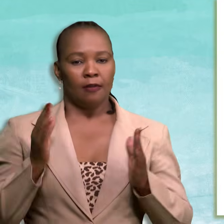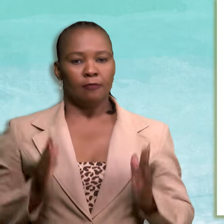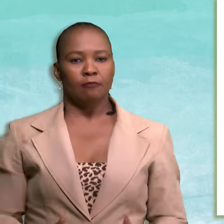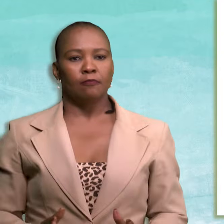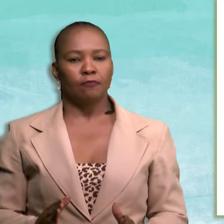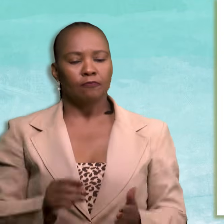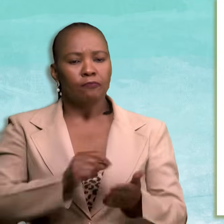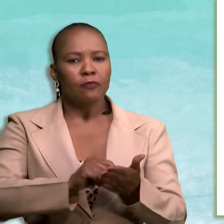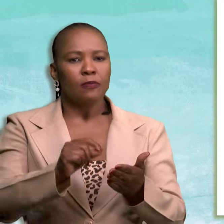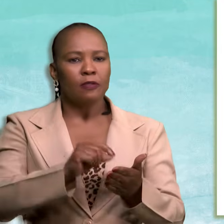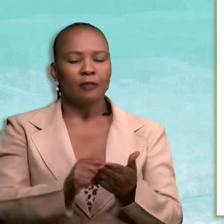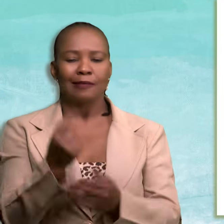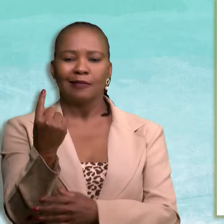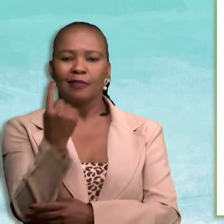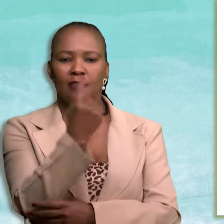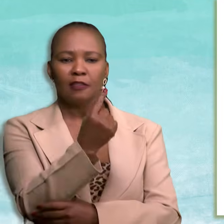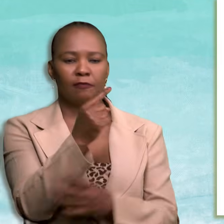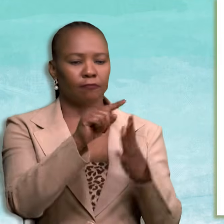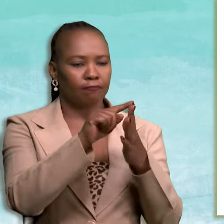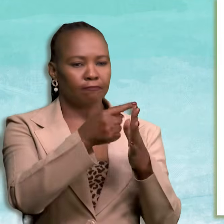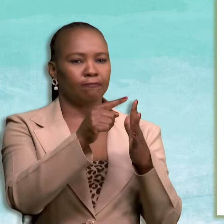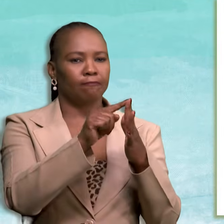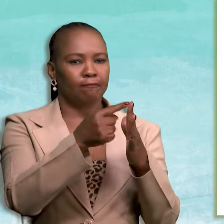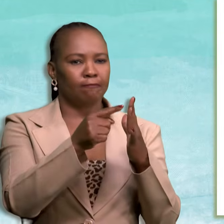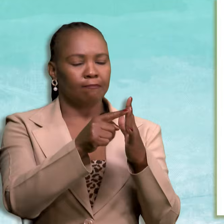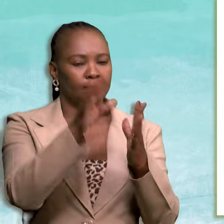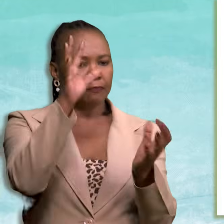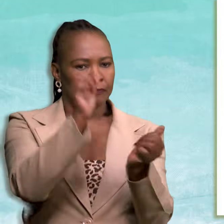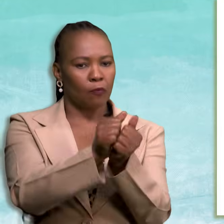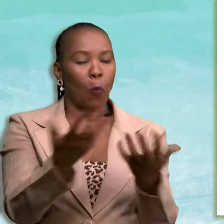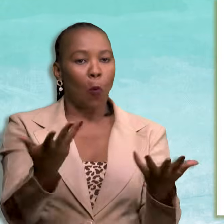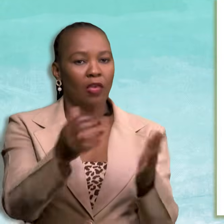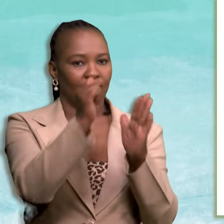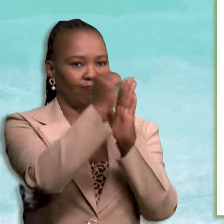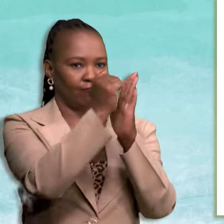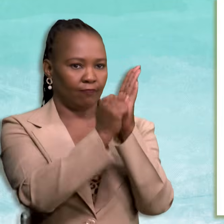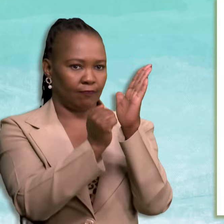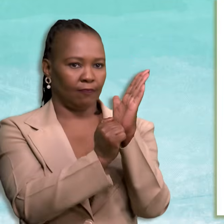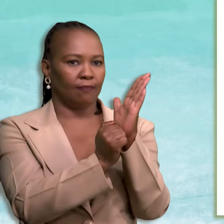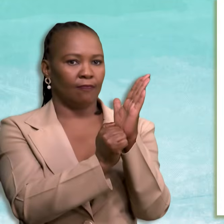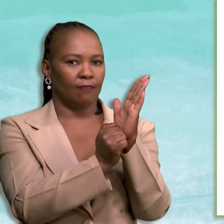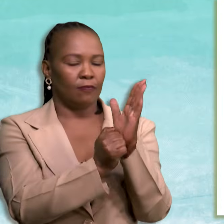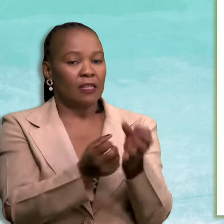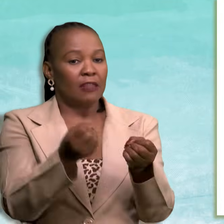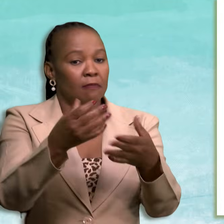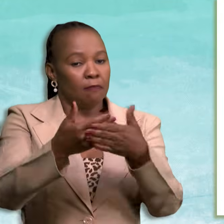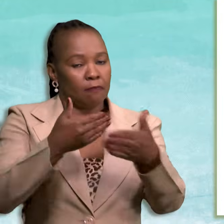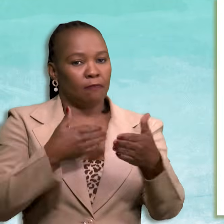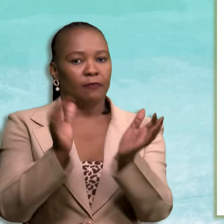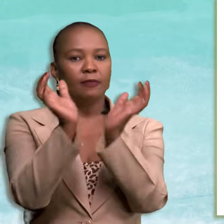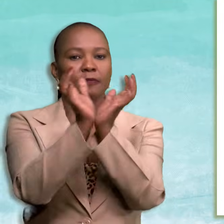you need to write out each of the points outlined in the agenda that was given prior to the